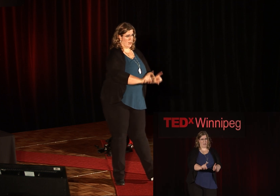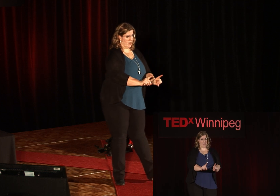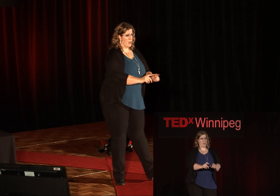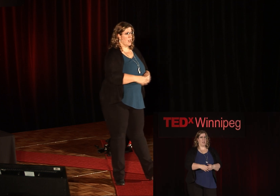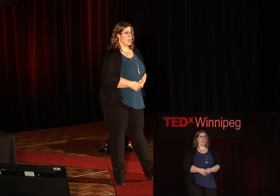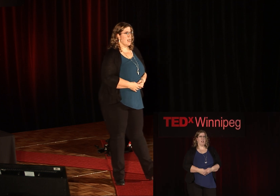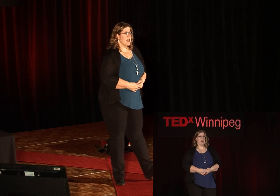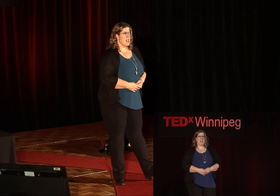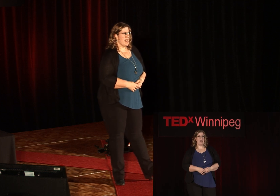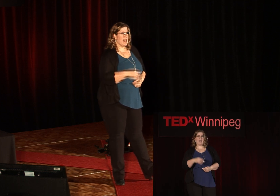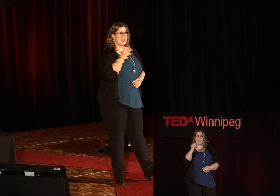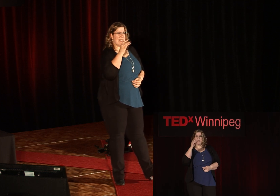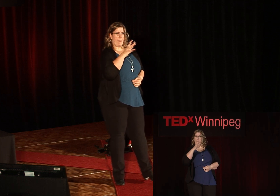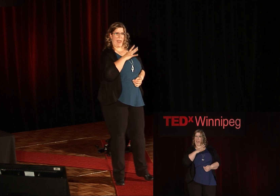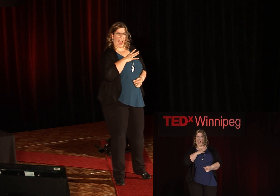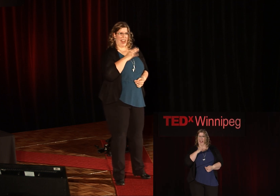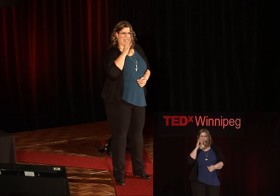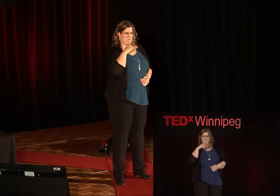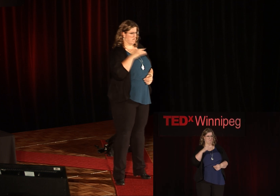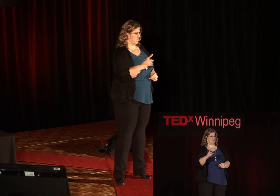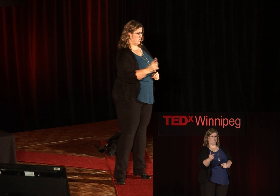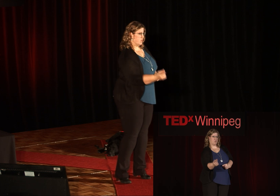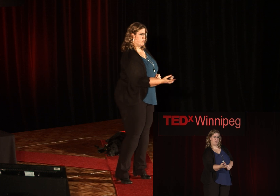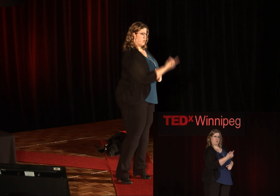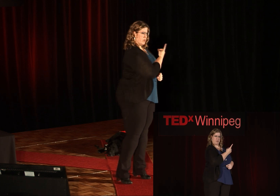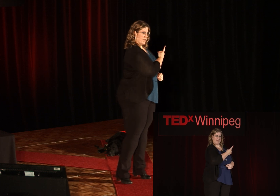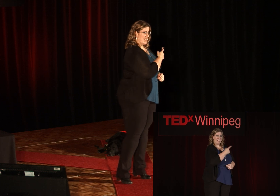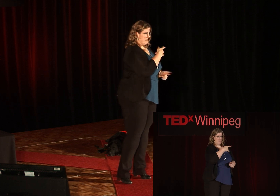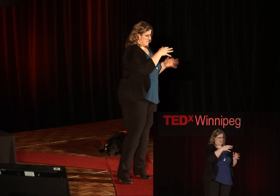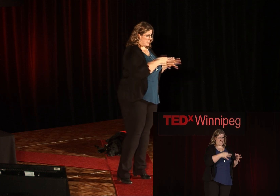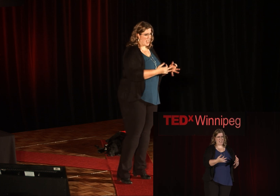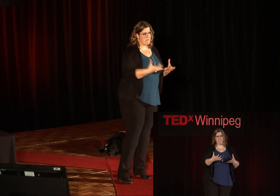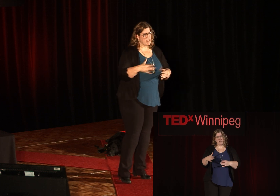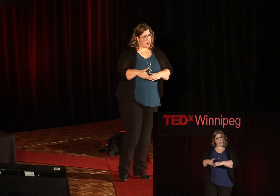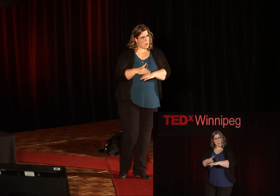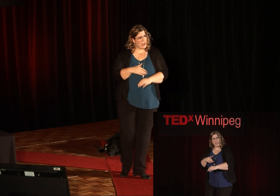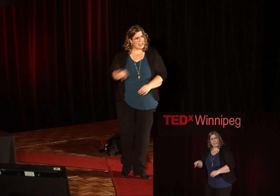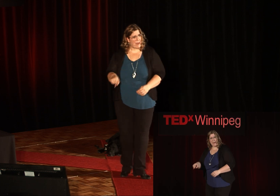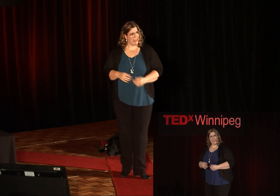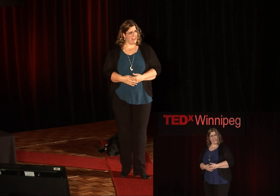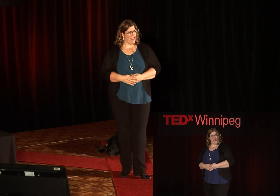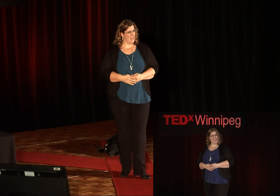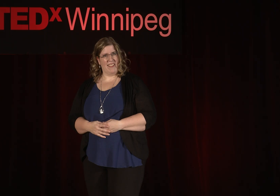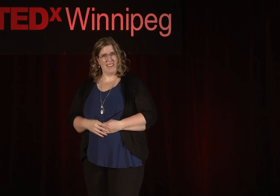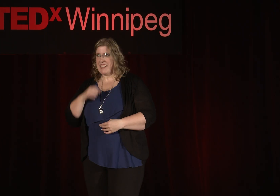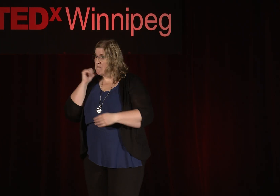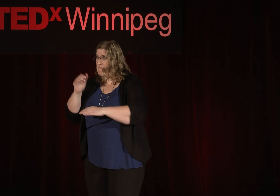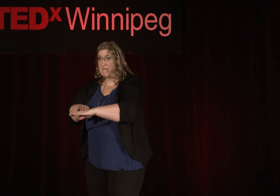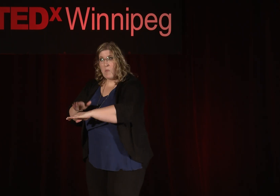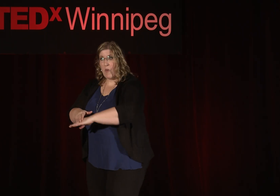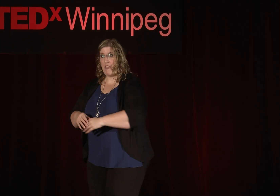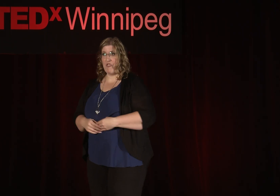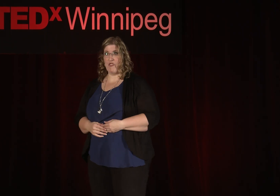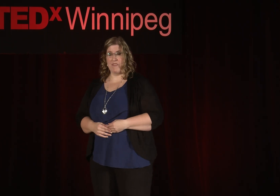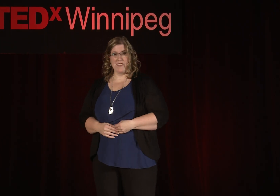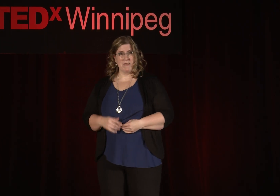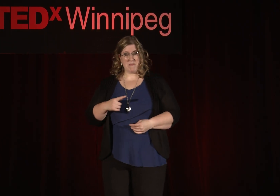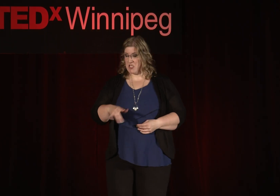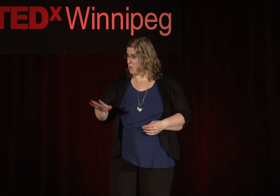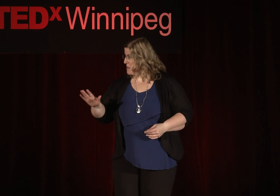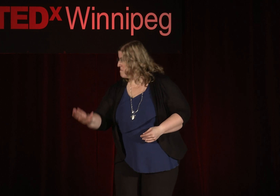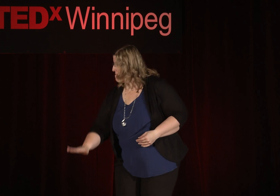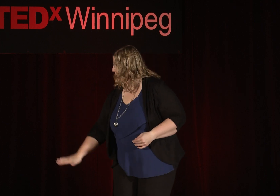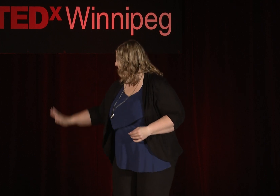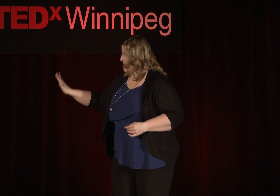when a stranger decided that they wanted to pet the dog. Without any warning,